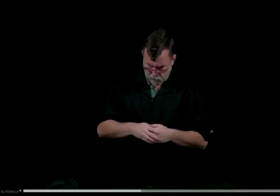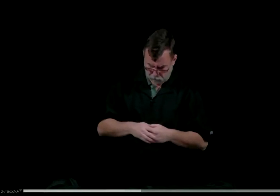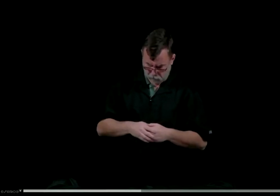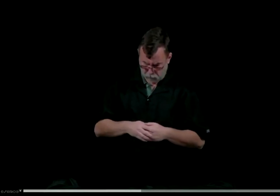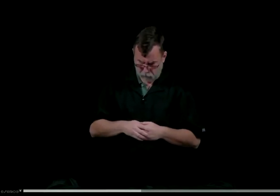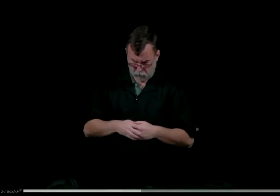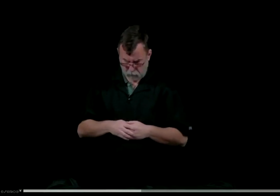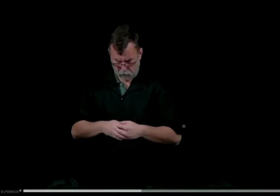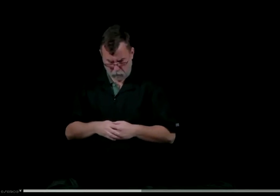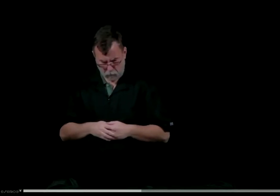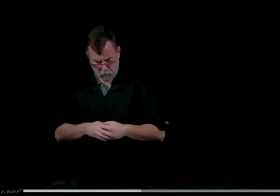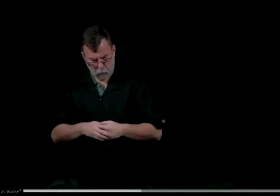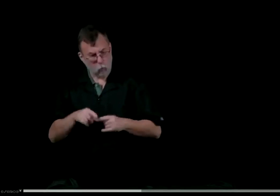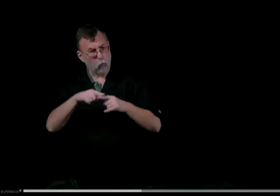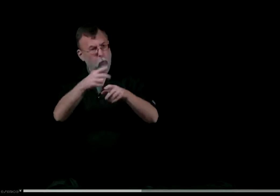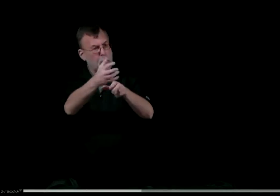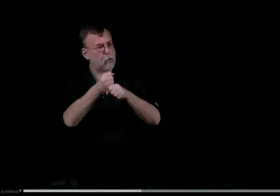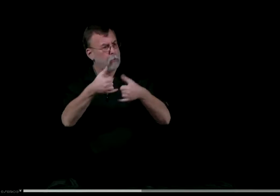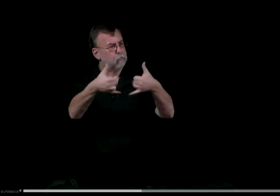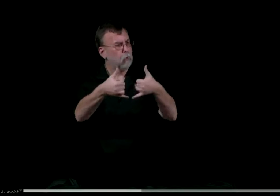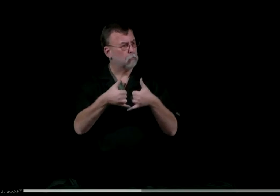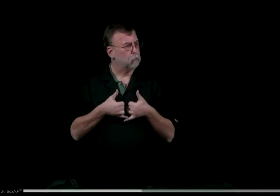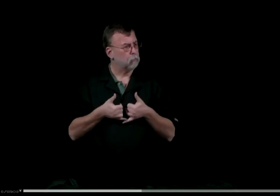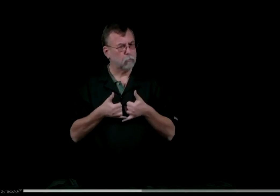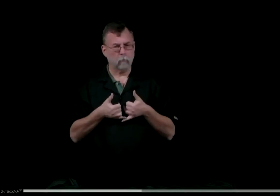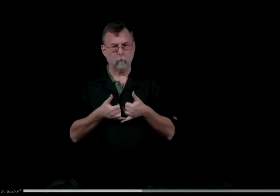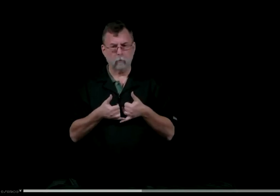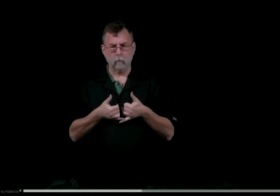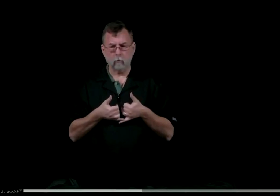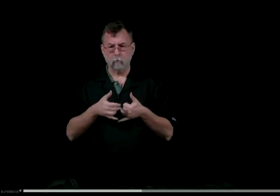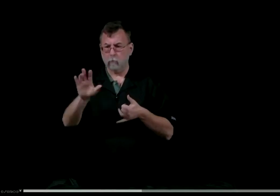Run the things the way they should be. You'll get the prize.